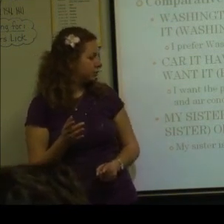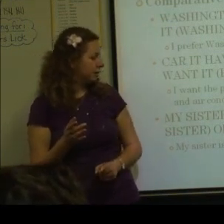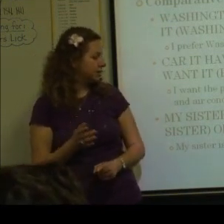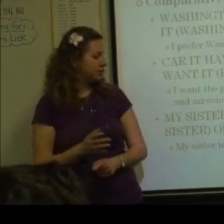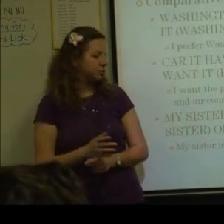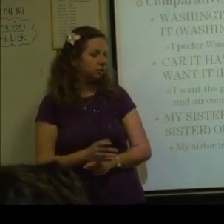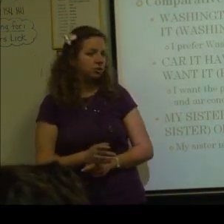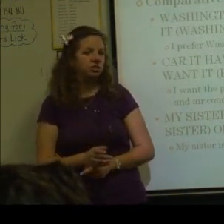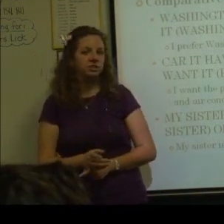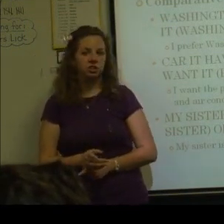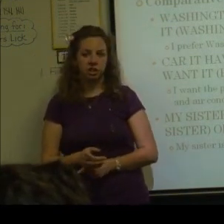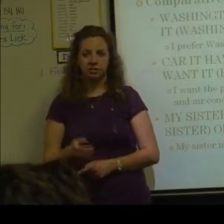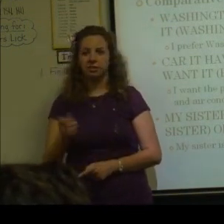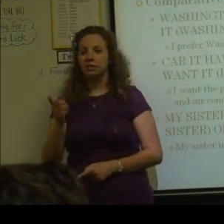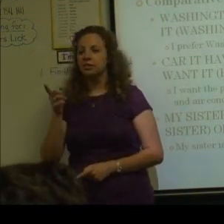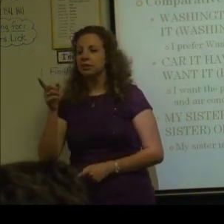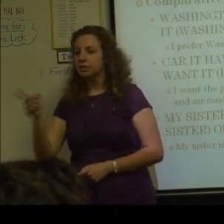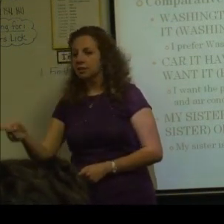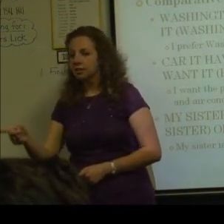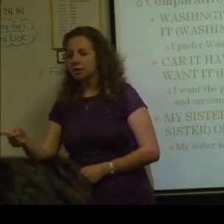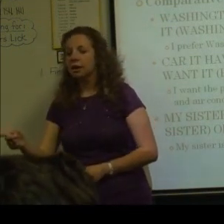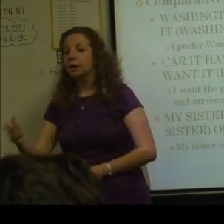to my sister, older she.